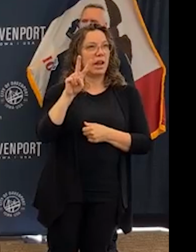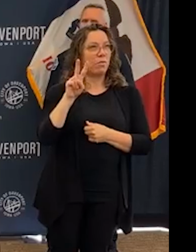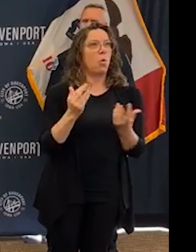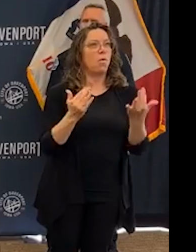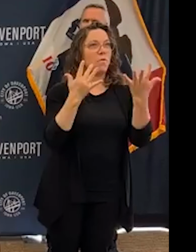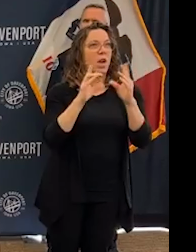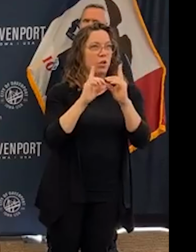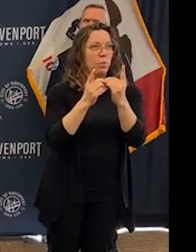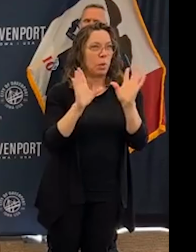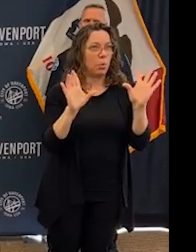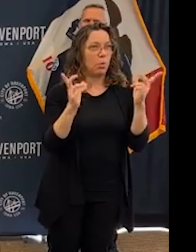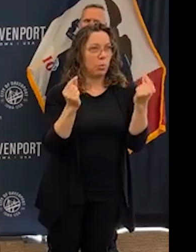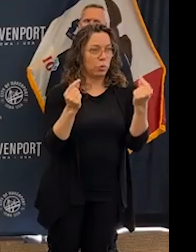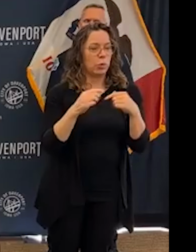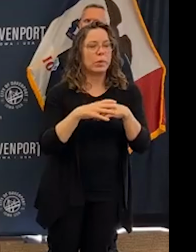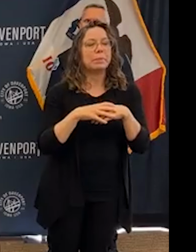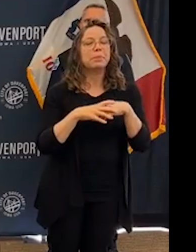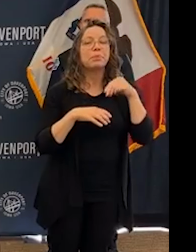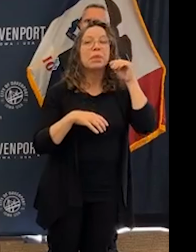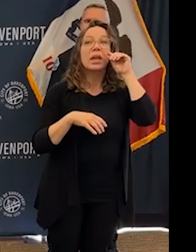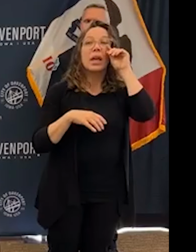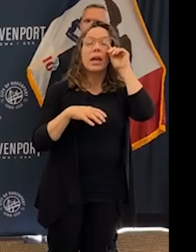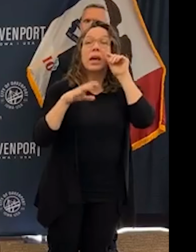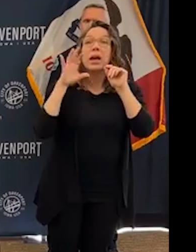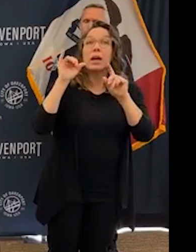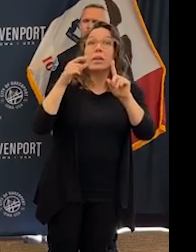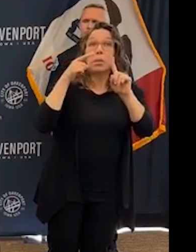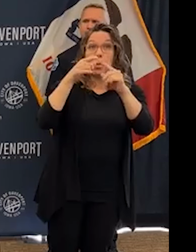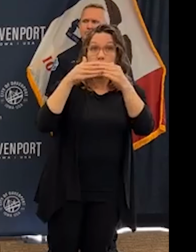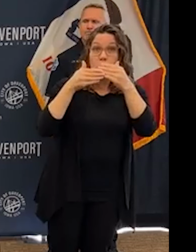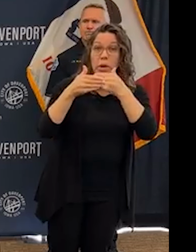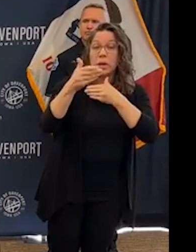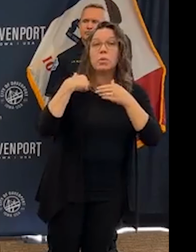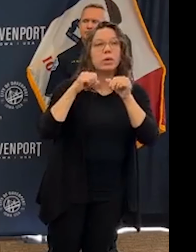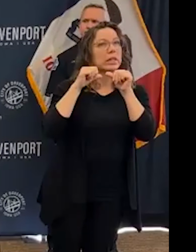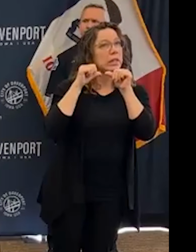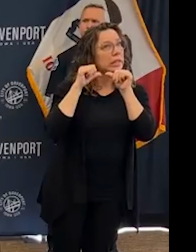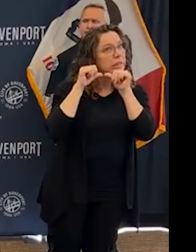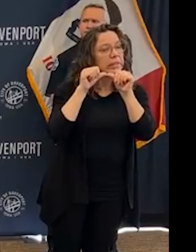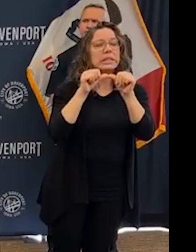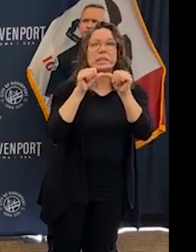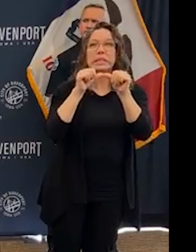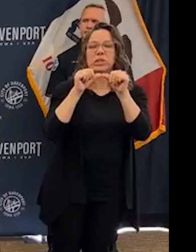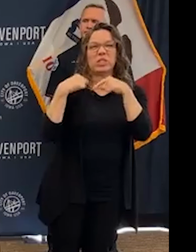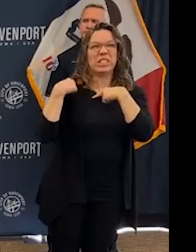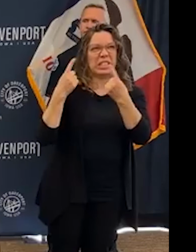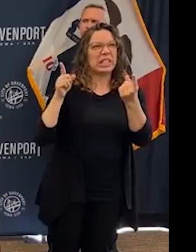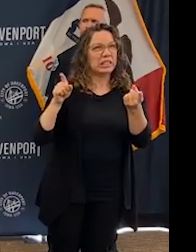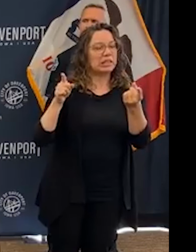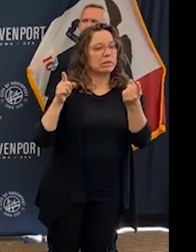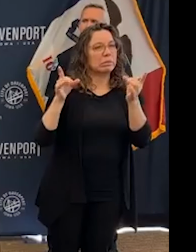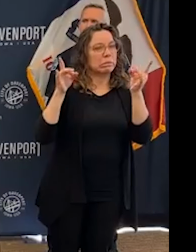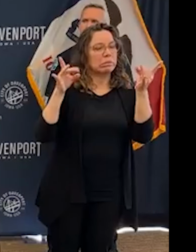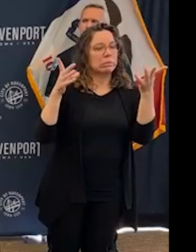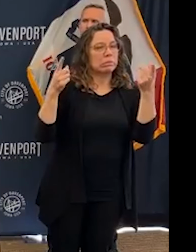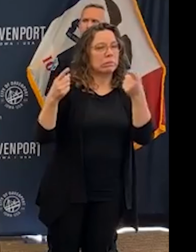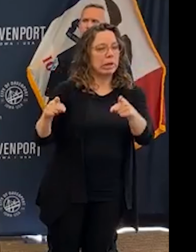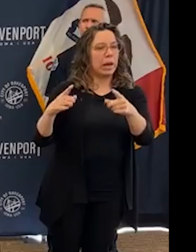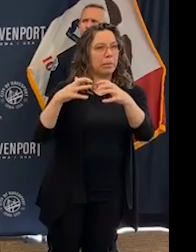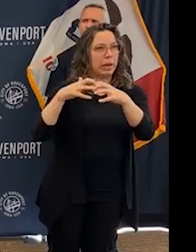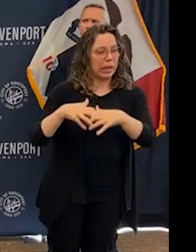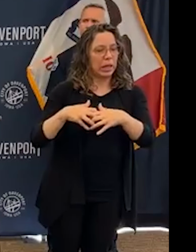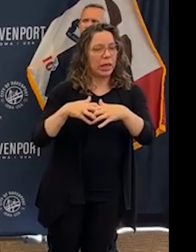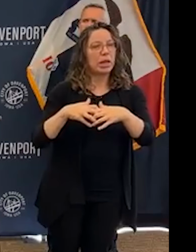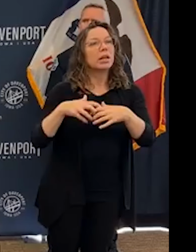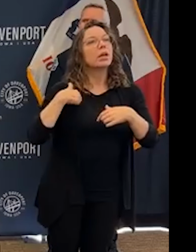since that point. Since that point, we have continuously, since this event has happened, we needed to work on